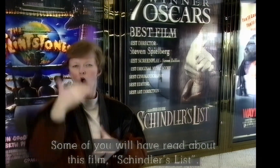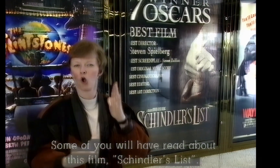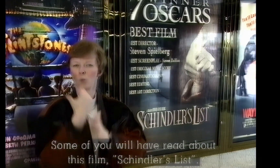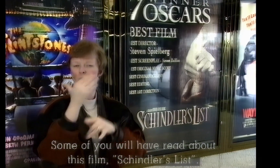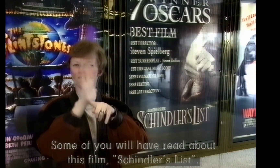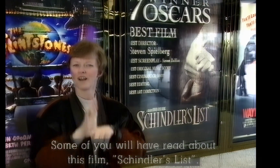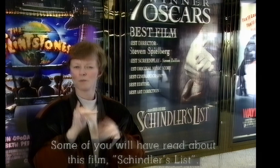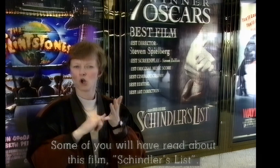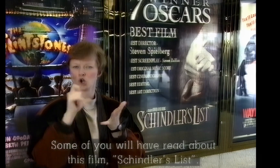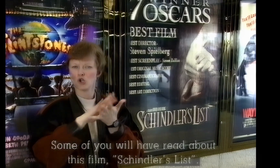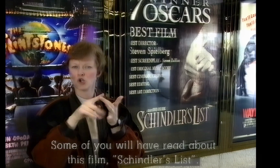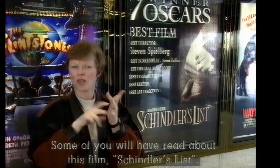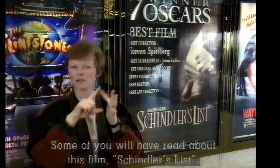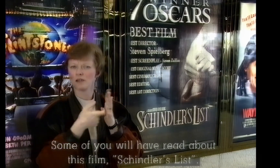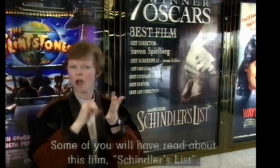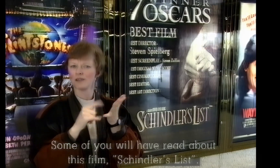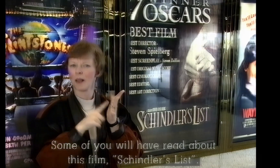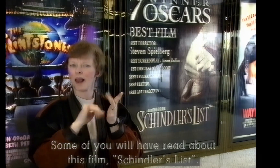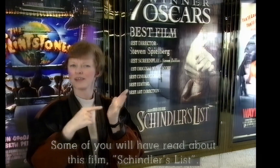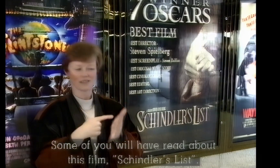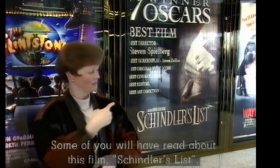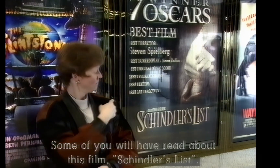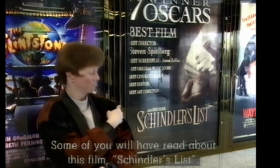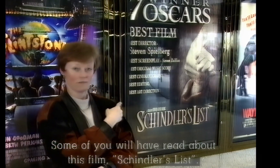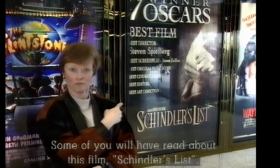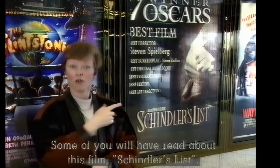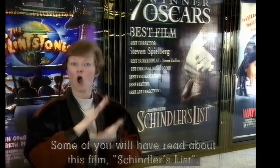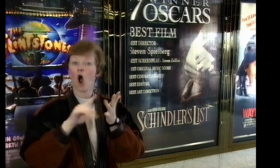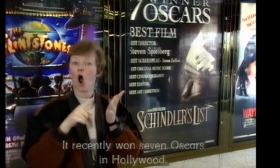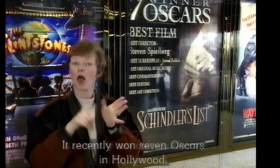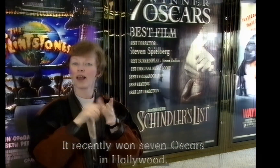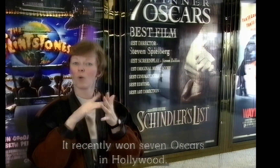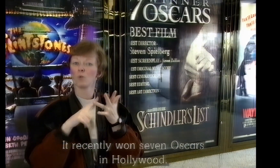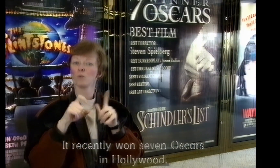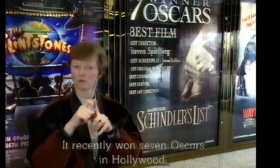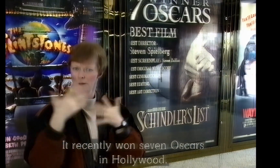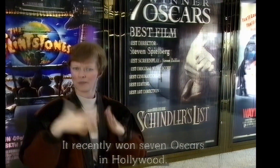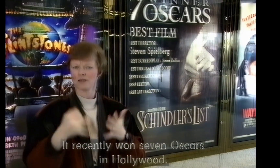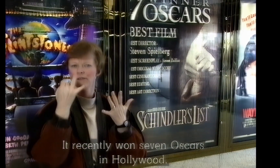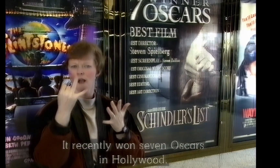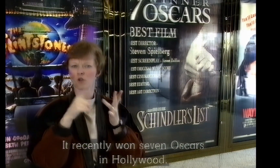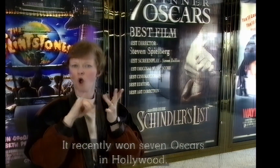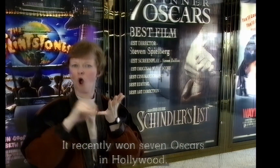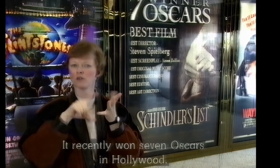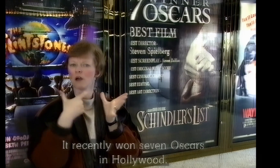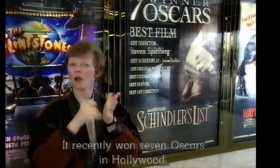Some of you will have seen something about this film, Schindler's List. It recently won 7 Oscars in